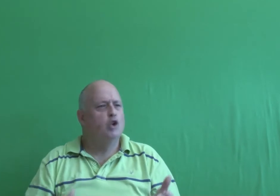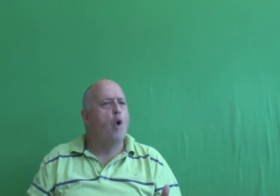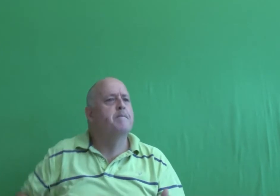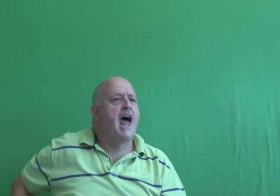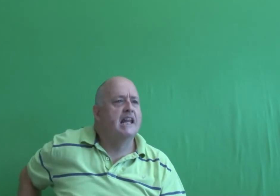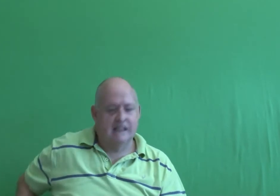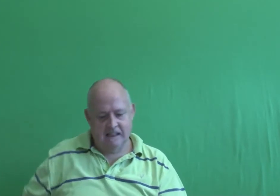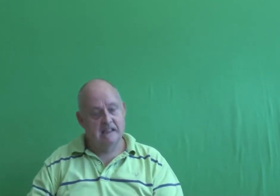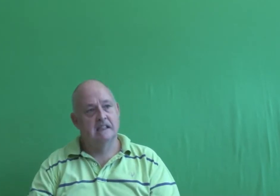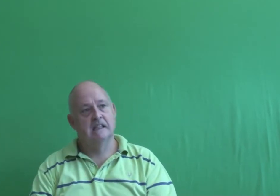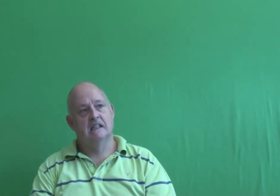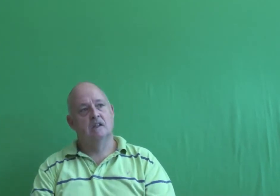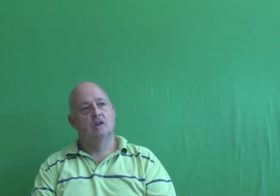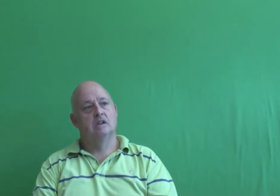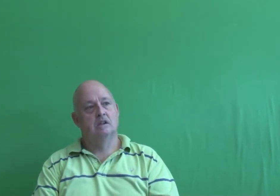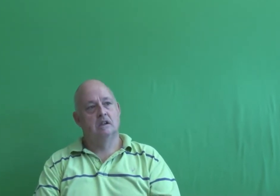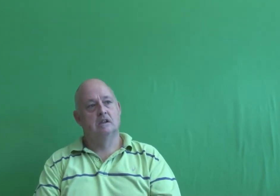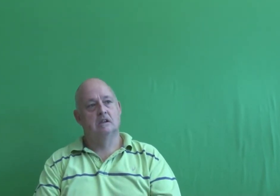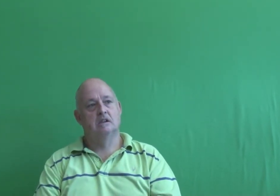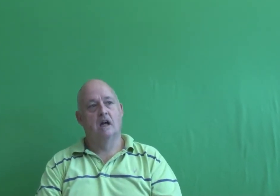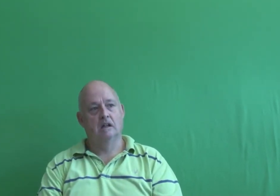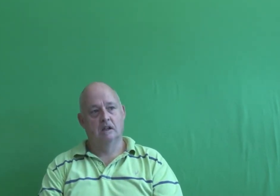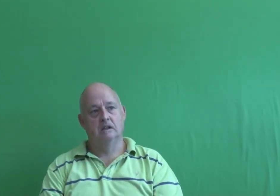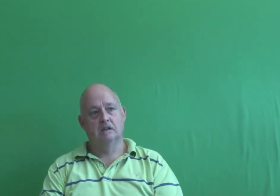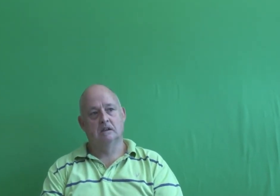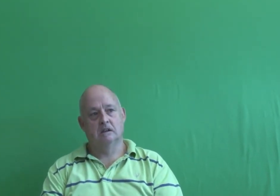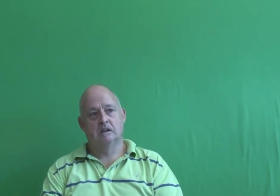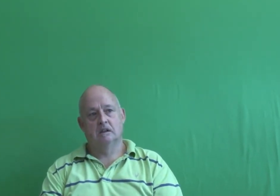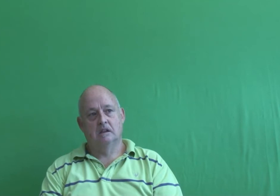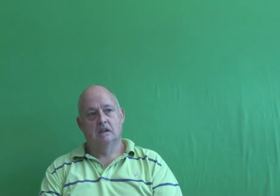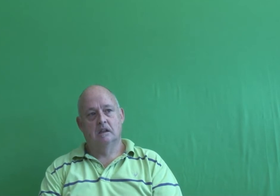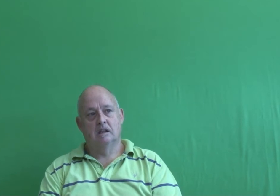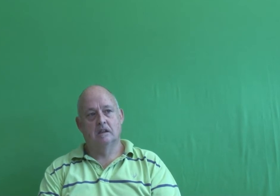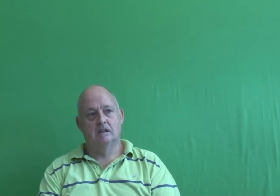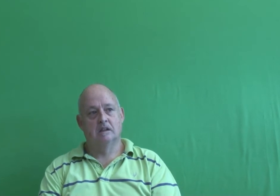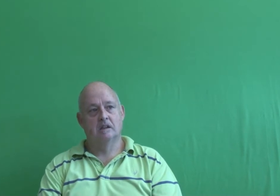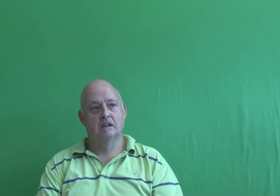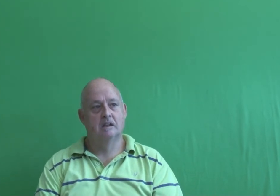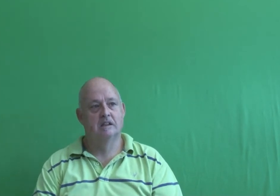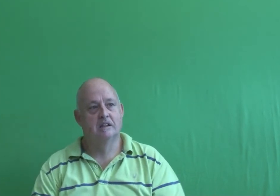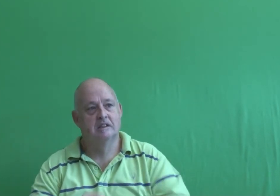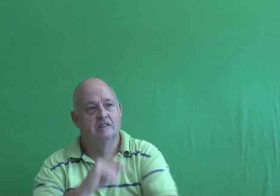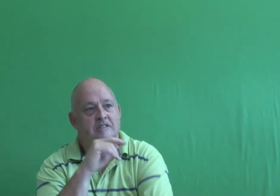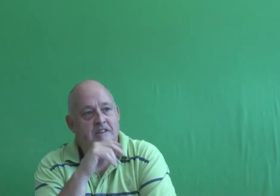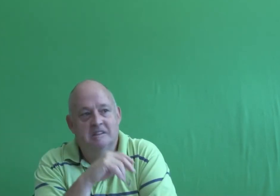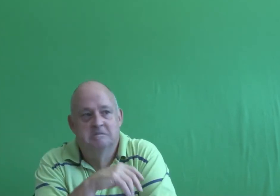Or bad. Just sore back from heavy things that he has to lift. But deafness, not a challenge,